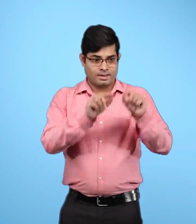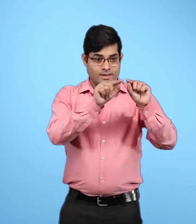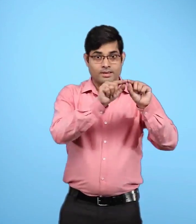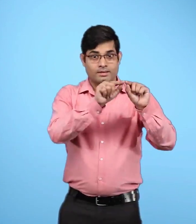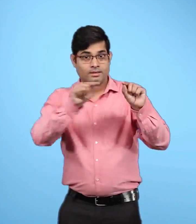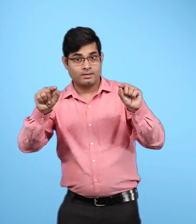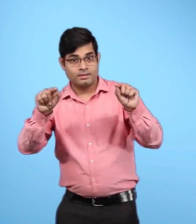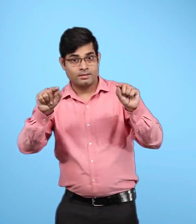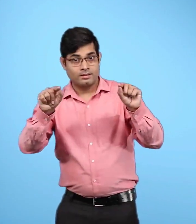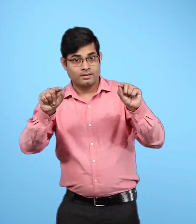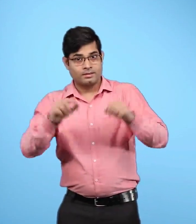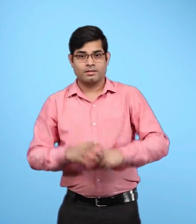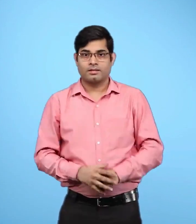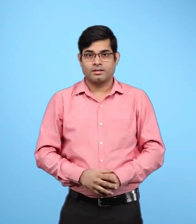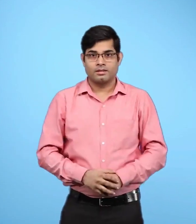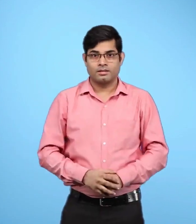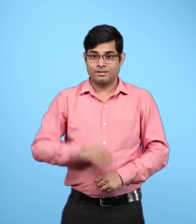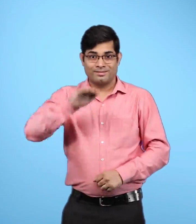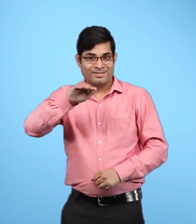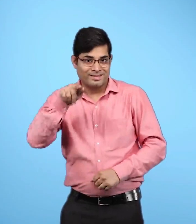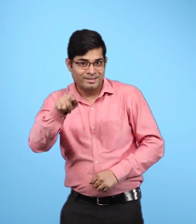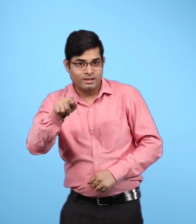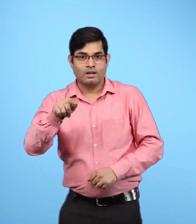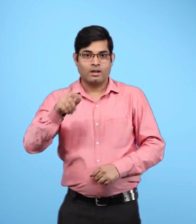Dash children have no ponytail.